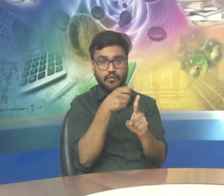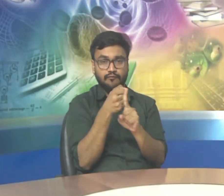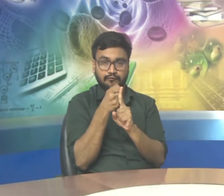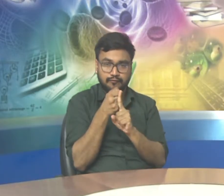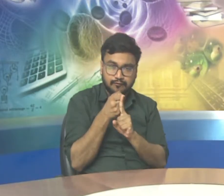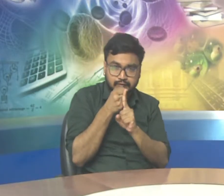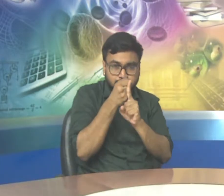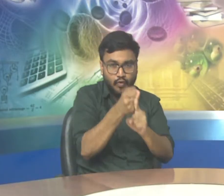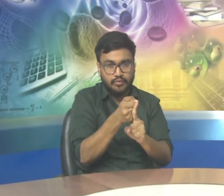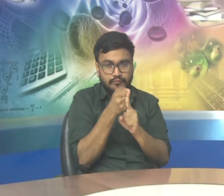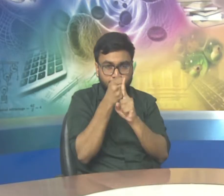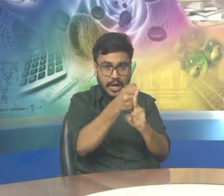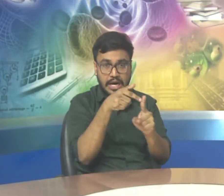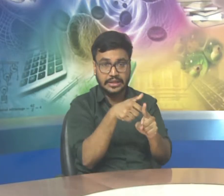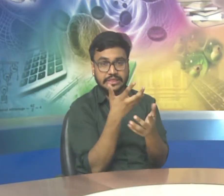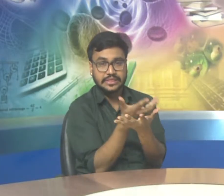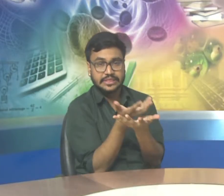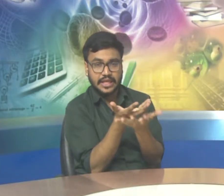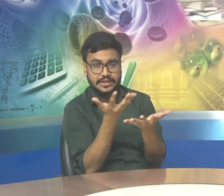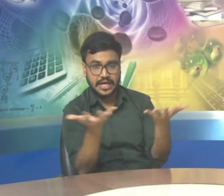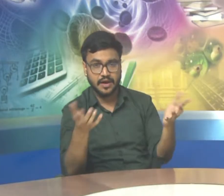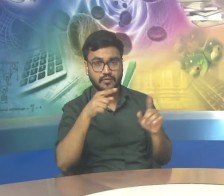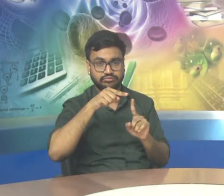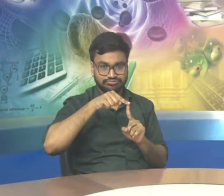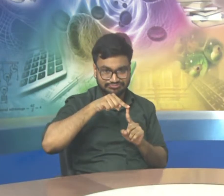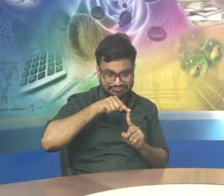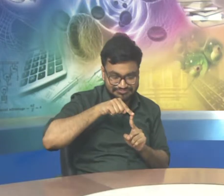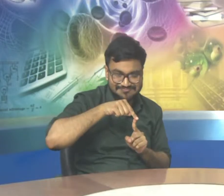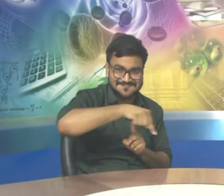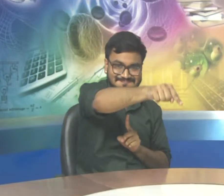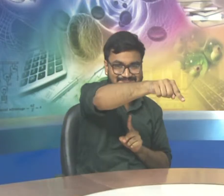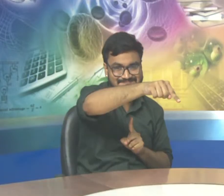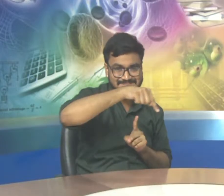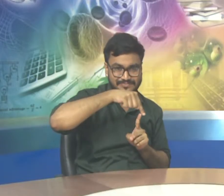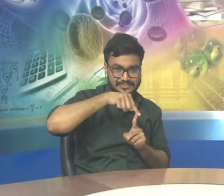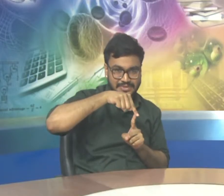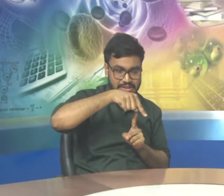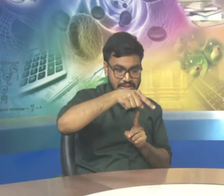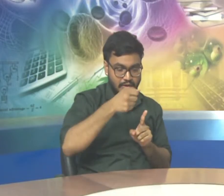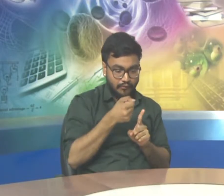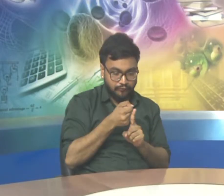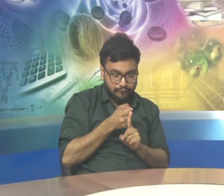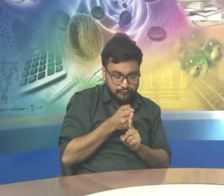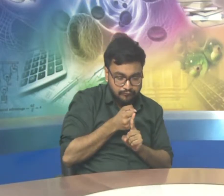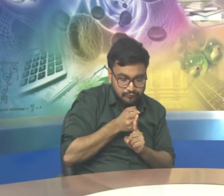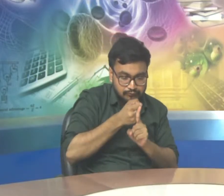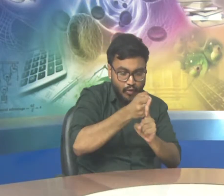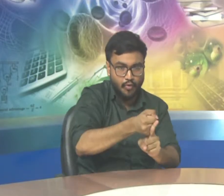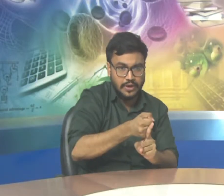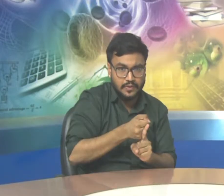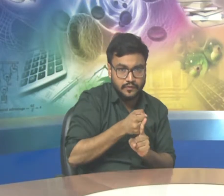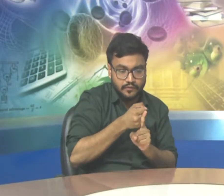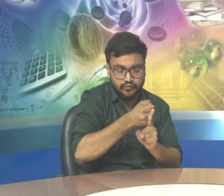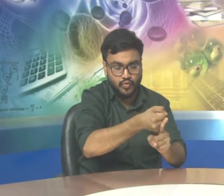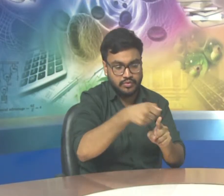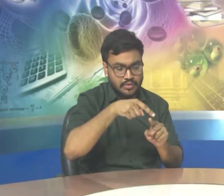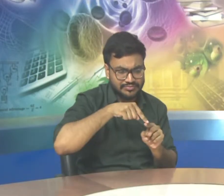In simple words, when a force acts upon an object causing a displacement